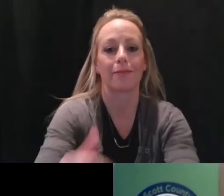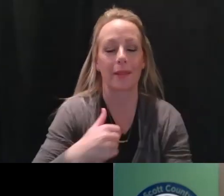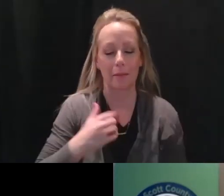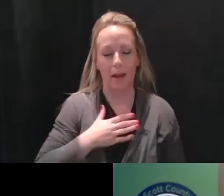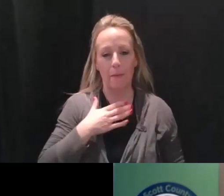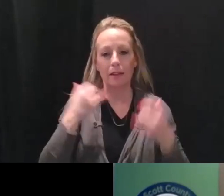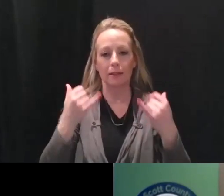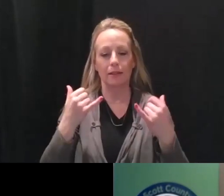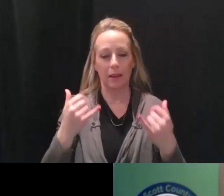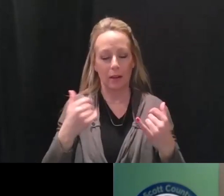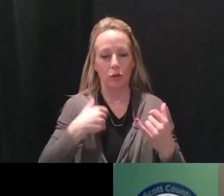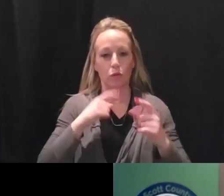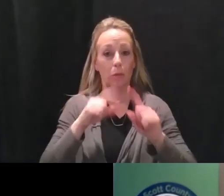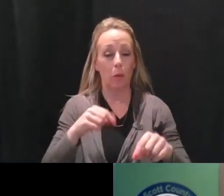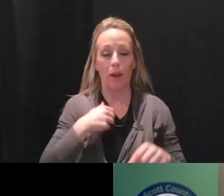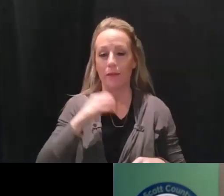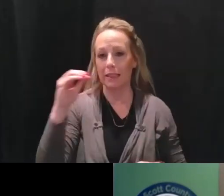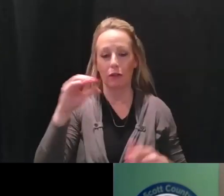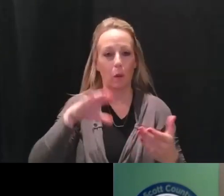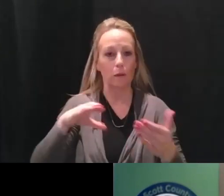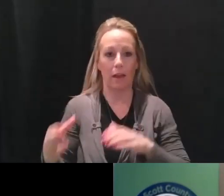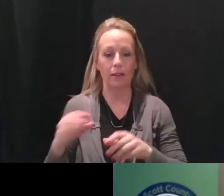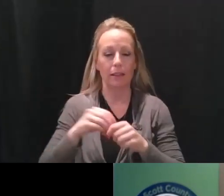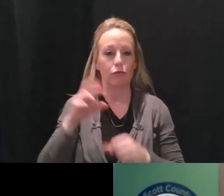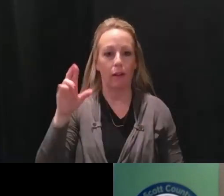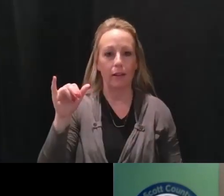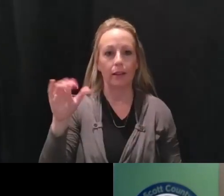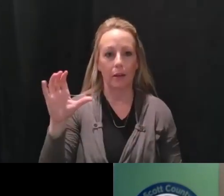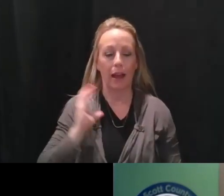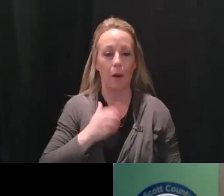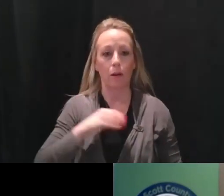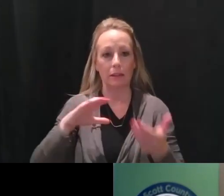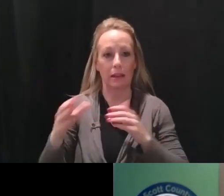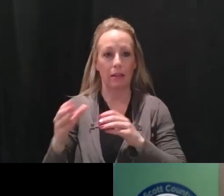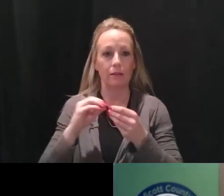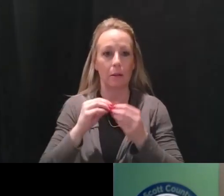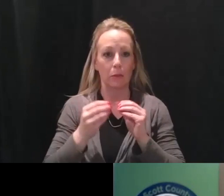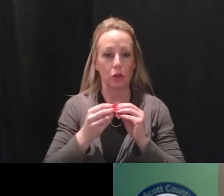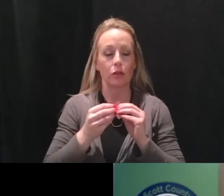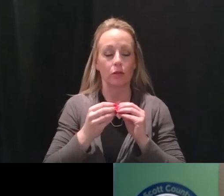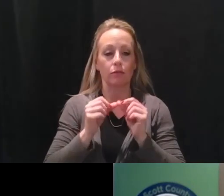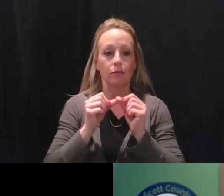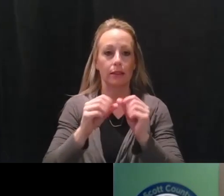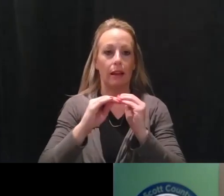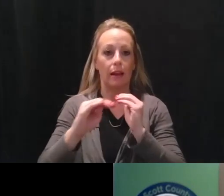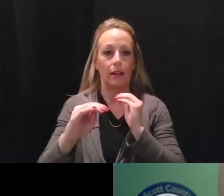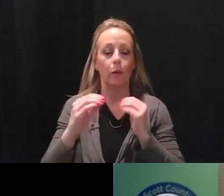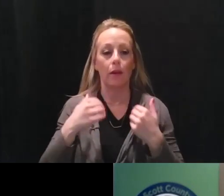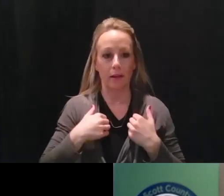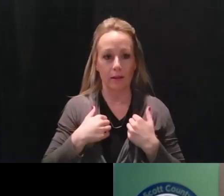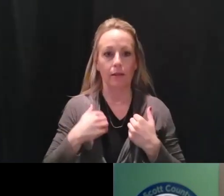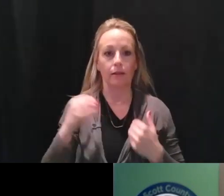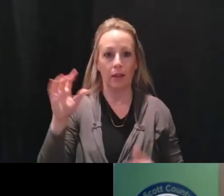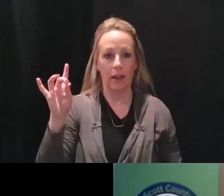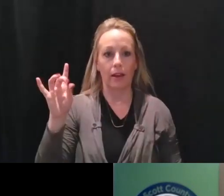for today in Rock Island County. So our death numbers remain steady. We do have 85